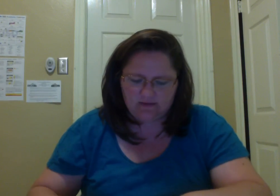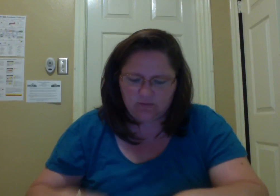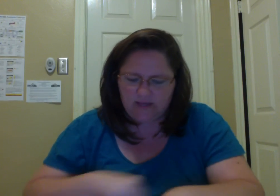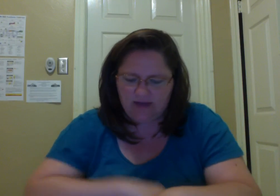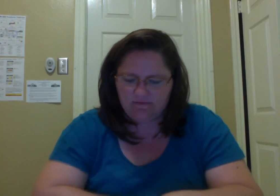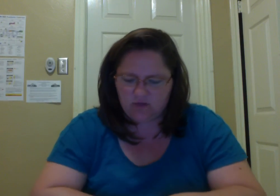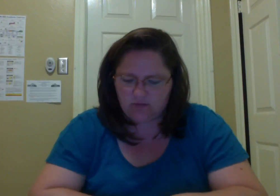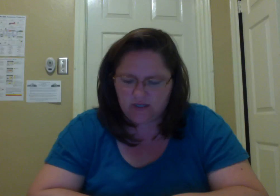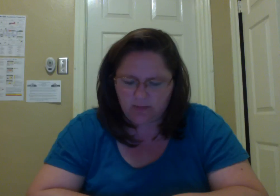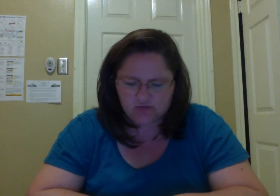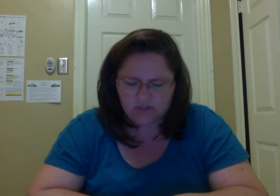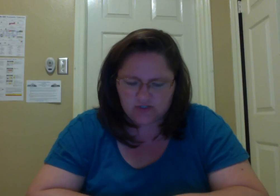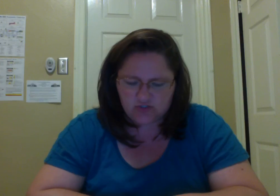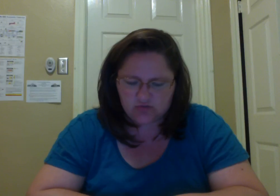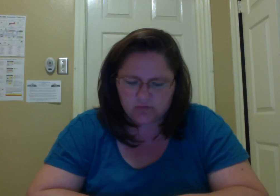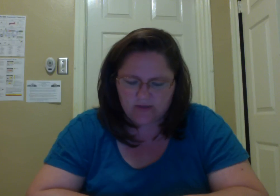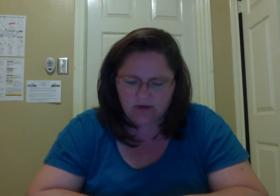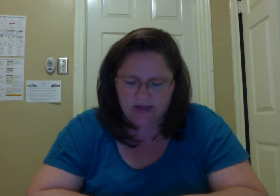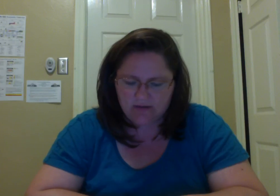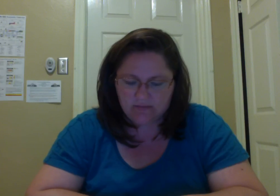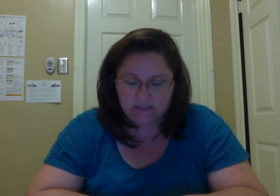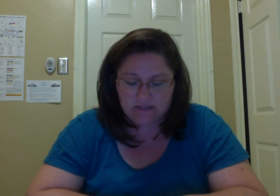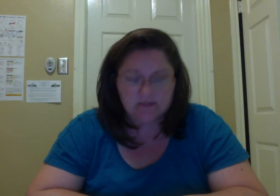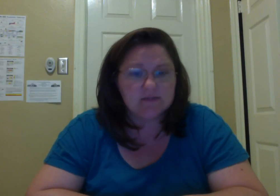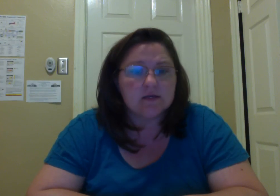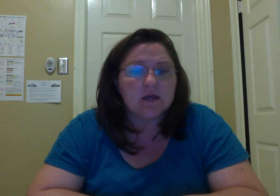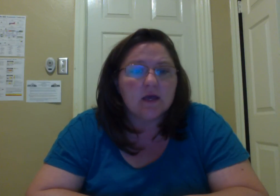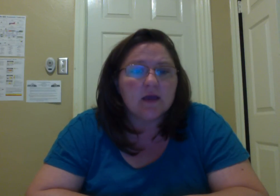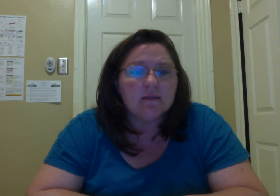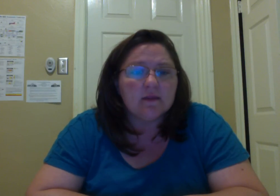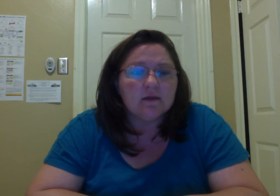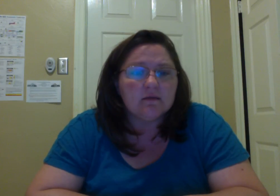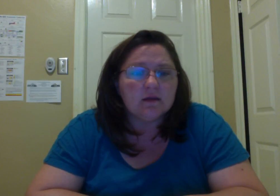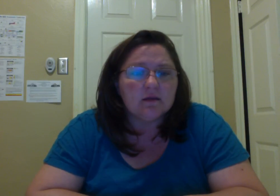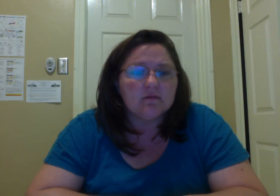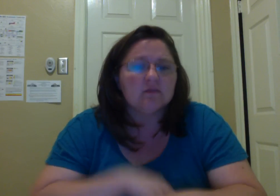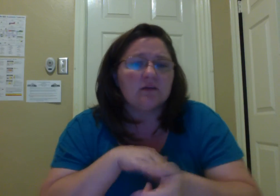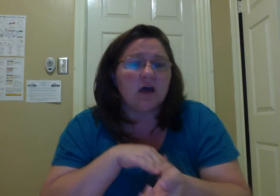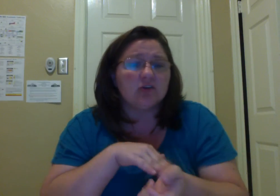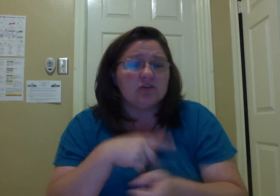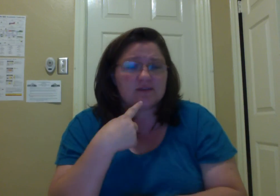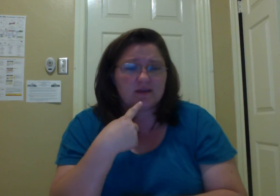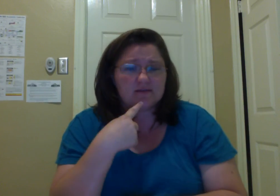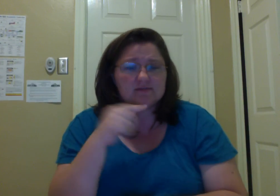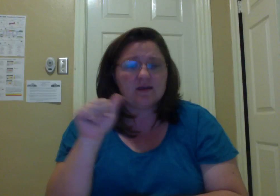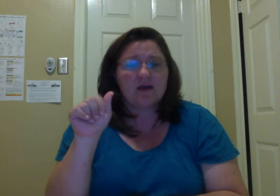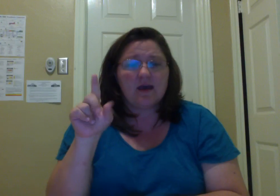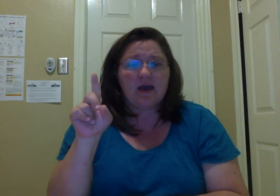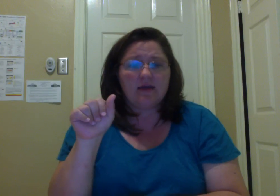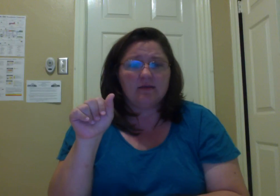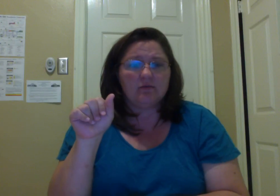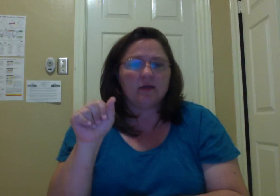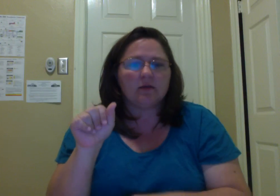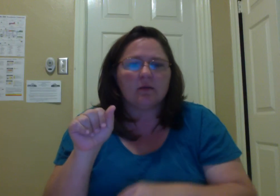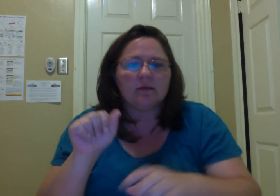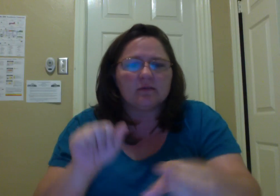we have the unique opportunity to choose whether Adam is. And then he says, the doctor says, Adam, wait, no, I messed up.